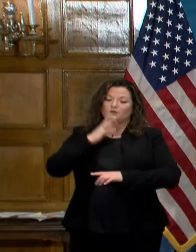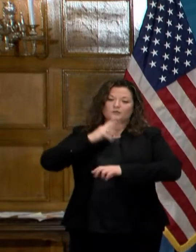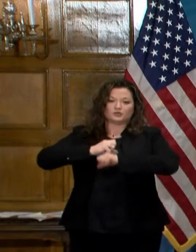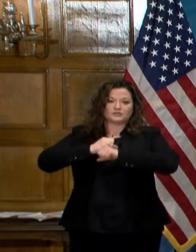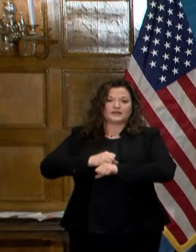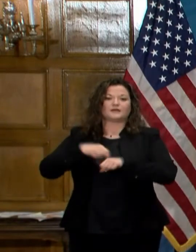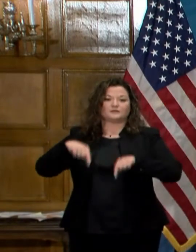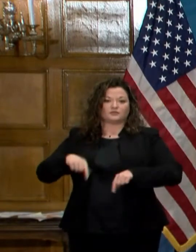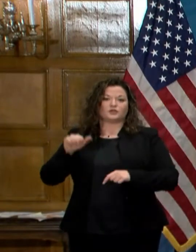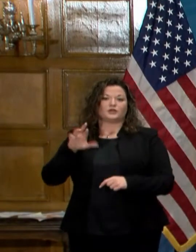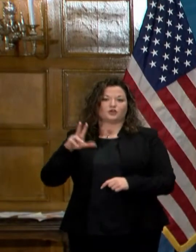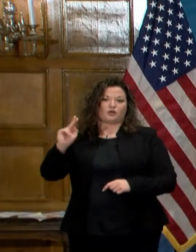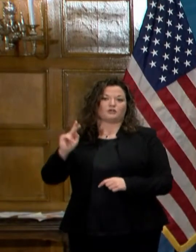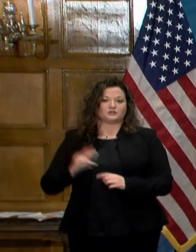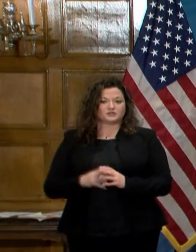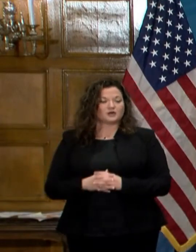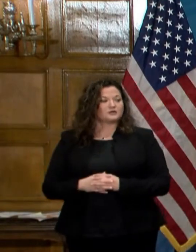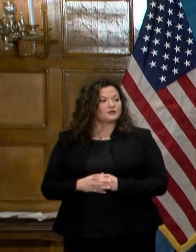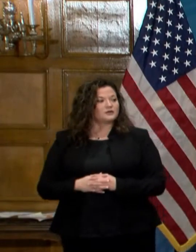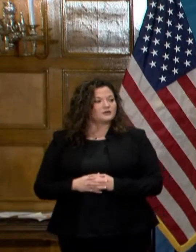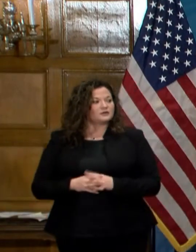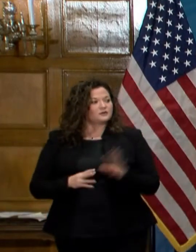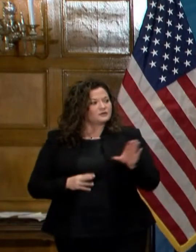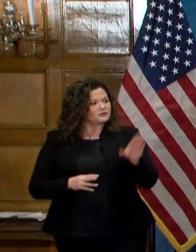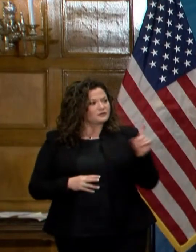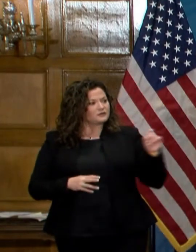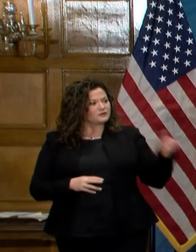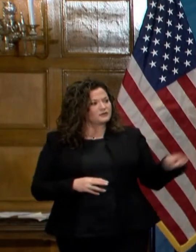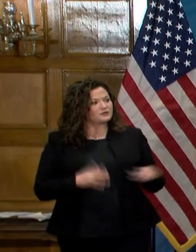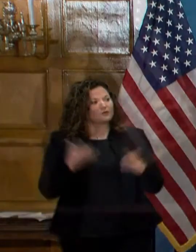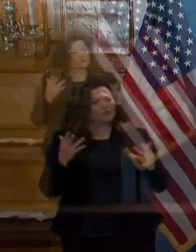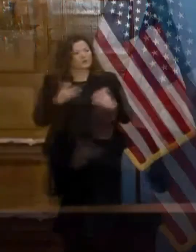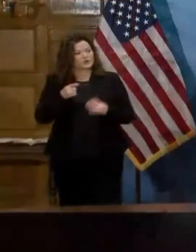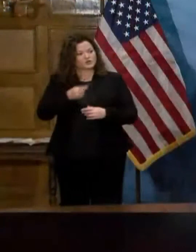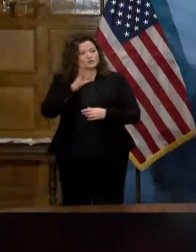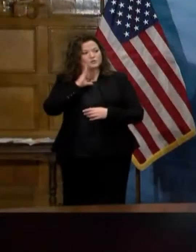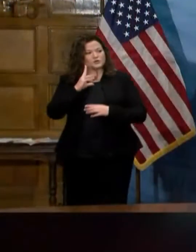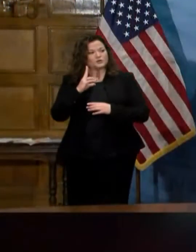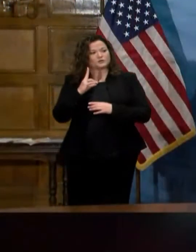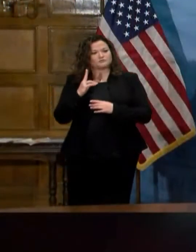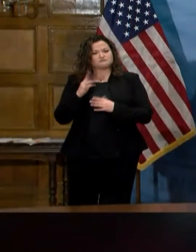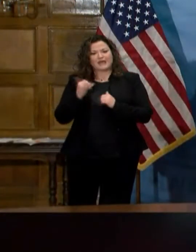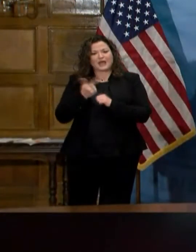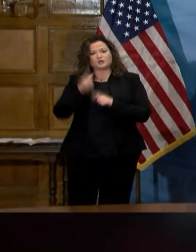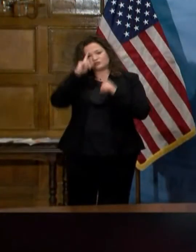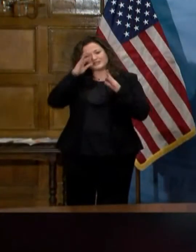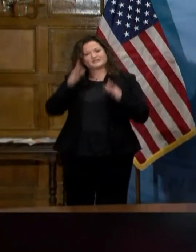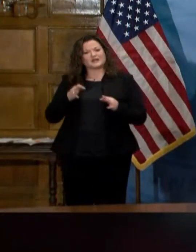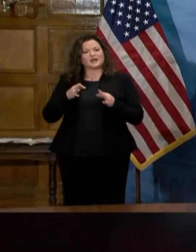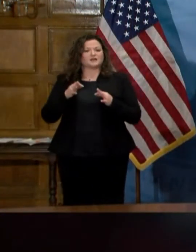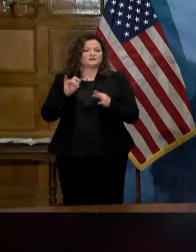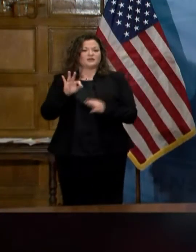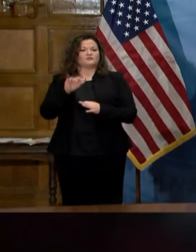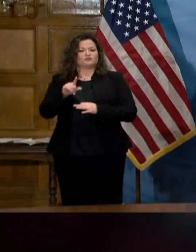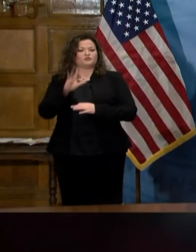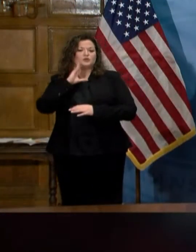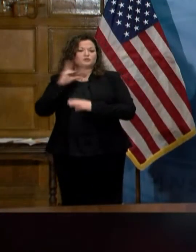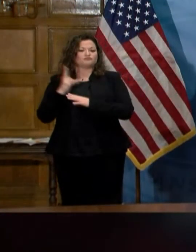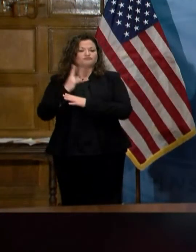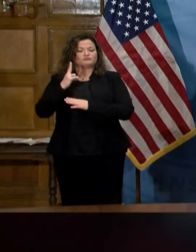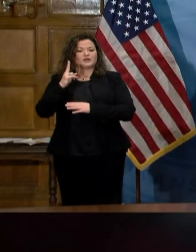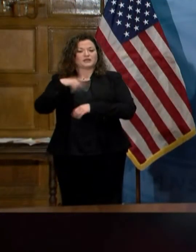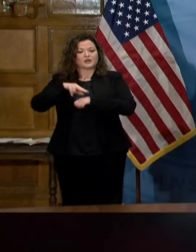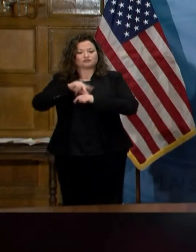Arkansas. What factors are you going to use to decide whether or not to activate the National Guard or to tell